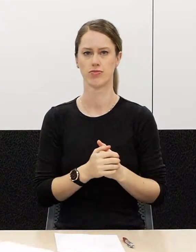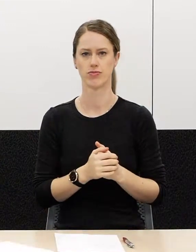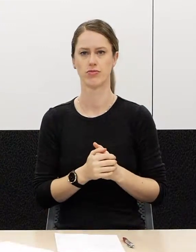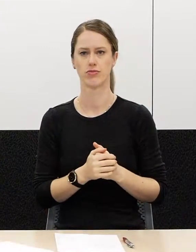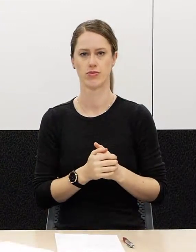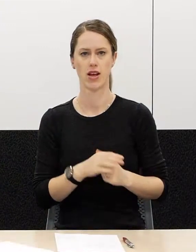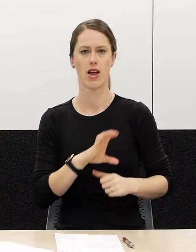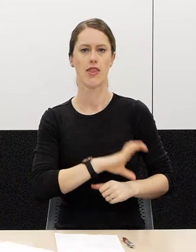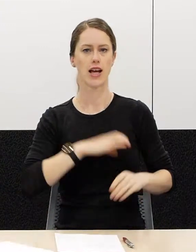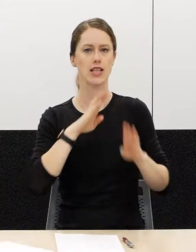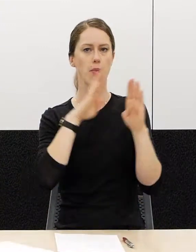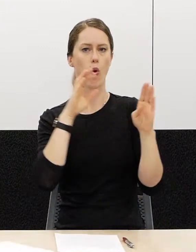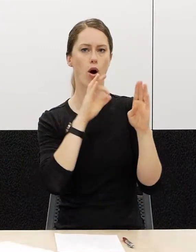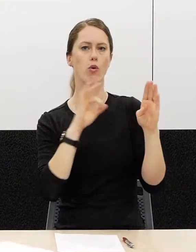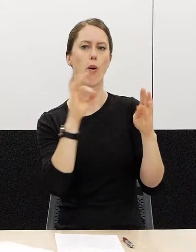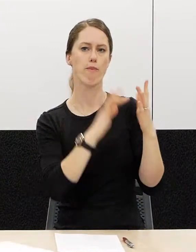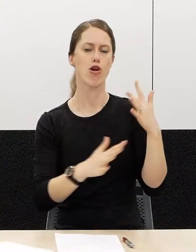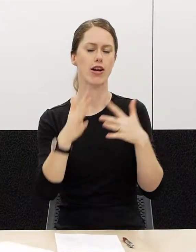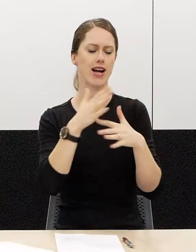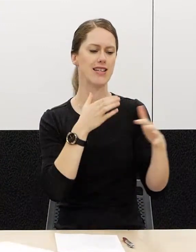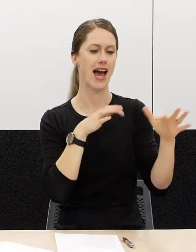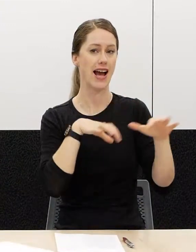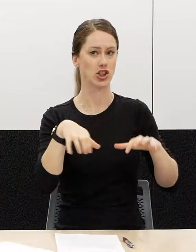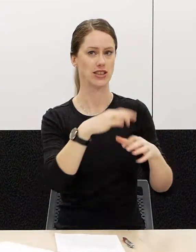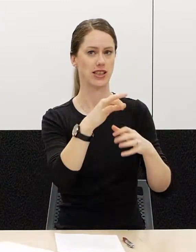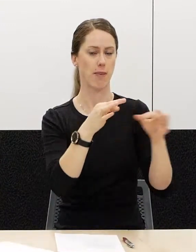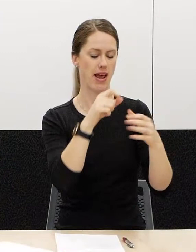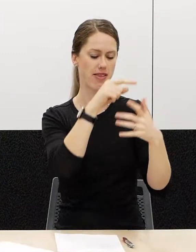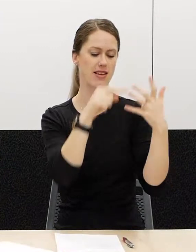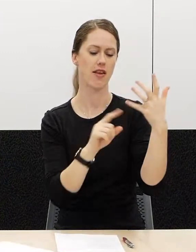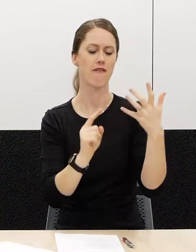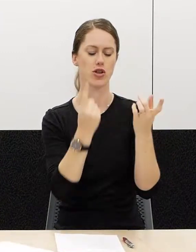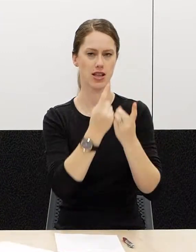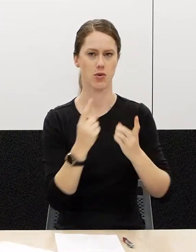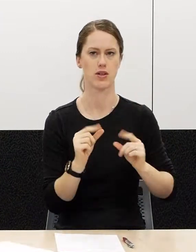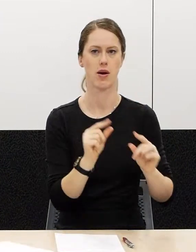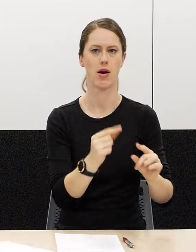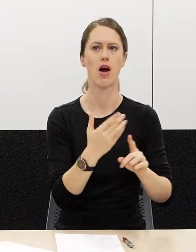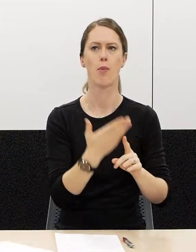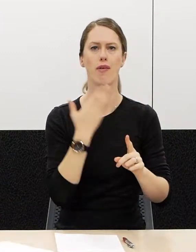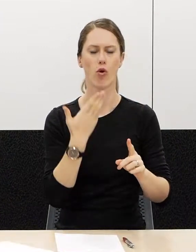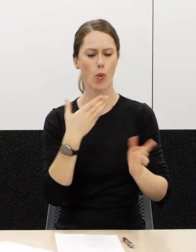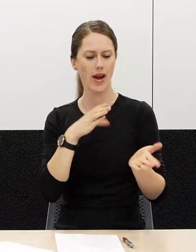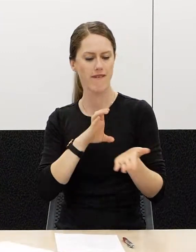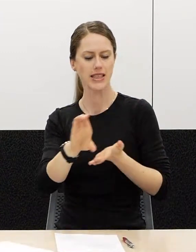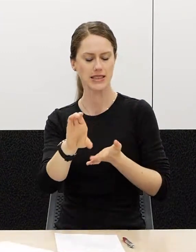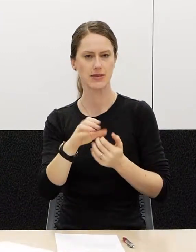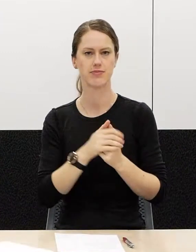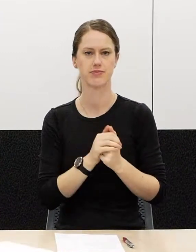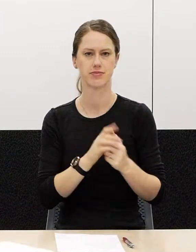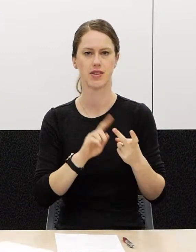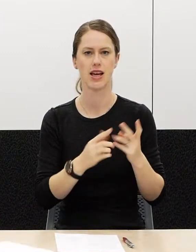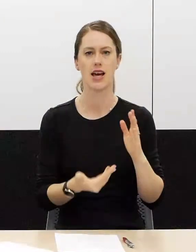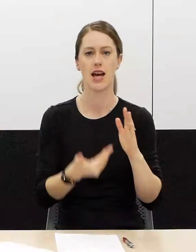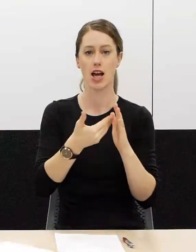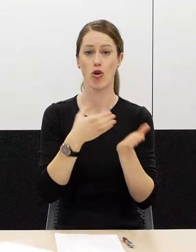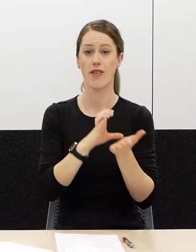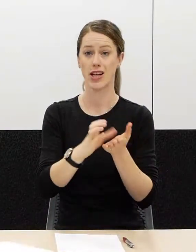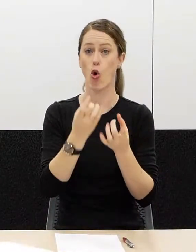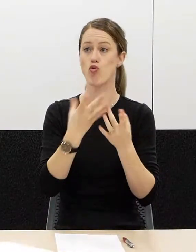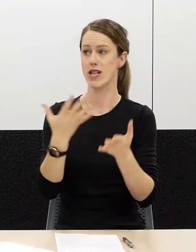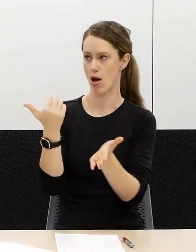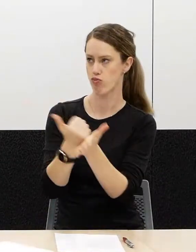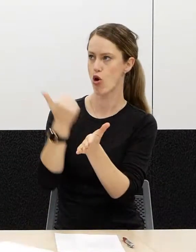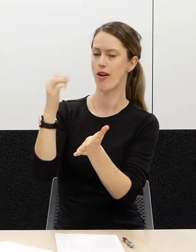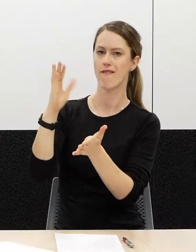will prioritise actions in the plan. So that's the first thing that needs to be done before we actually make any investment. Additional funding already approved